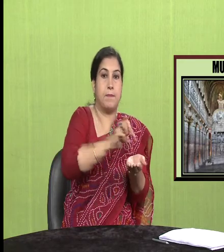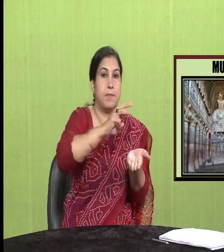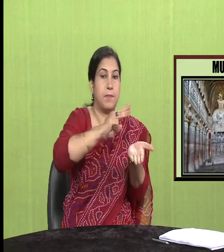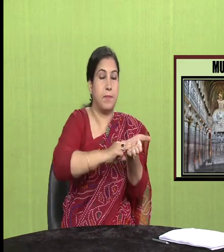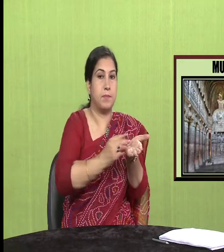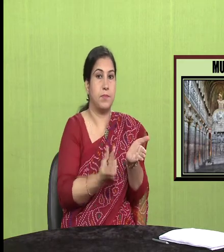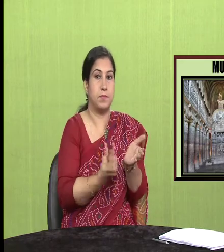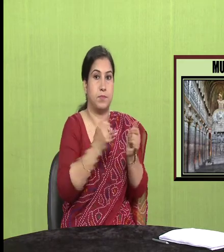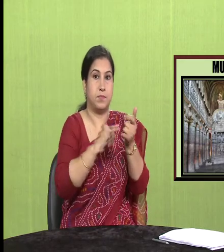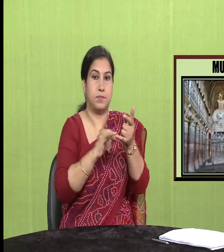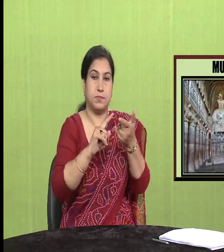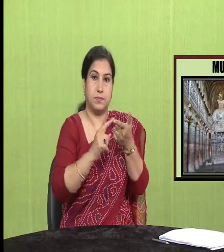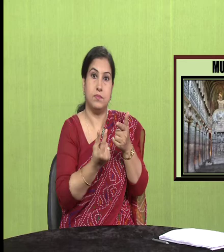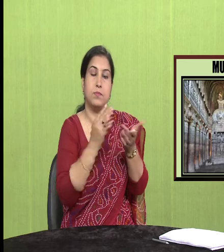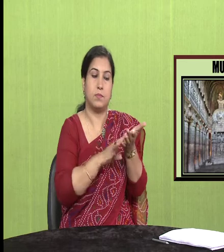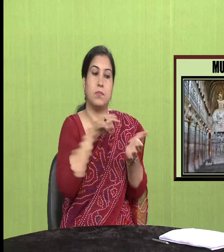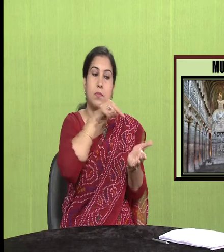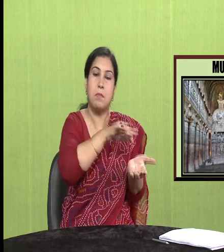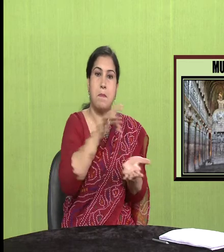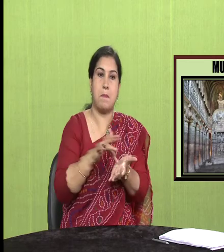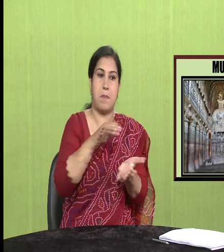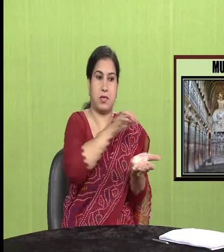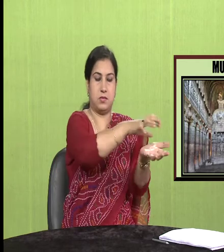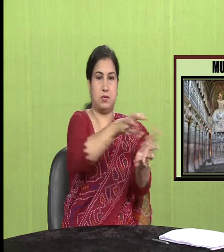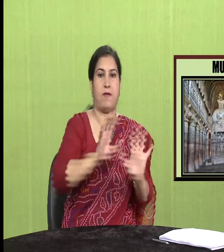are an important source of information about the old times.